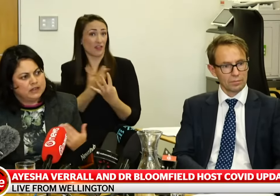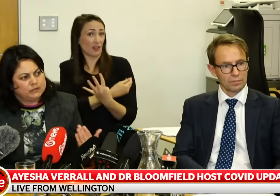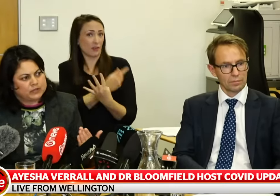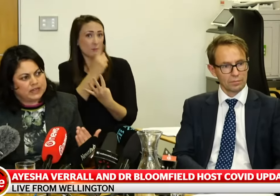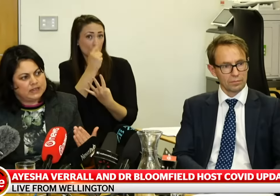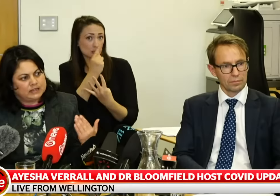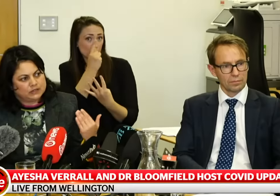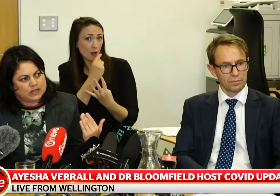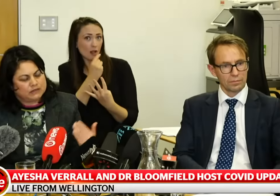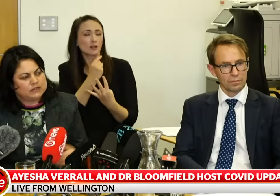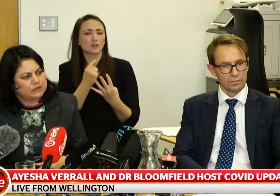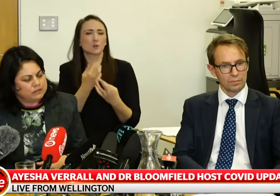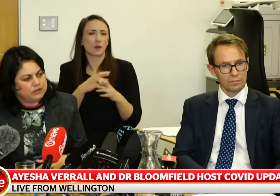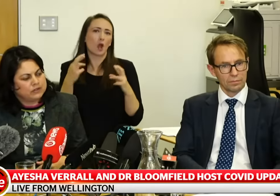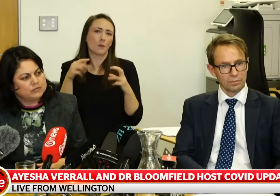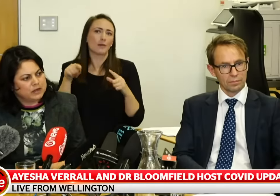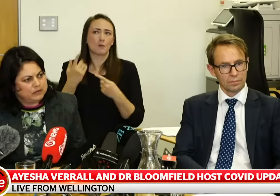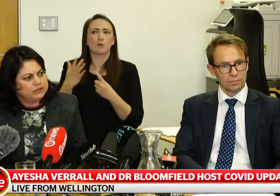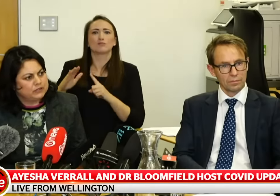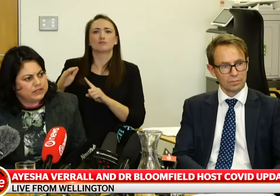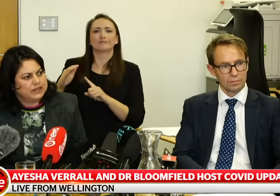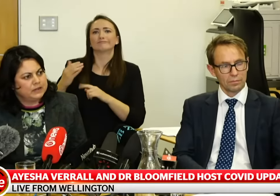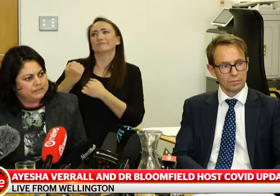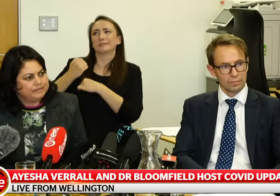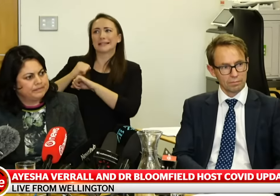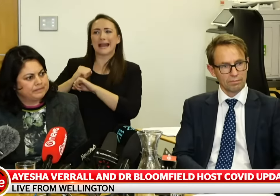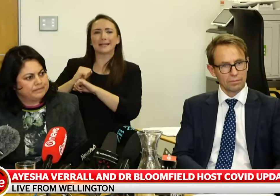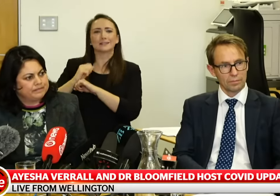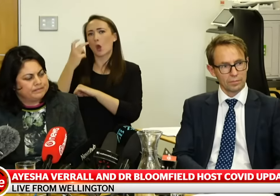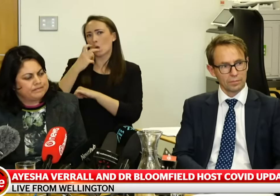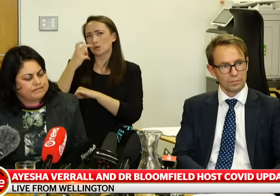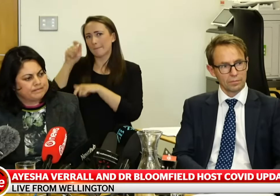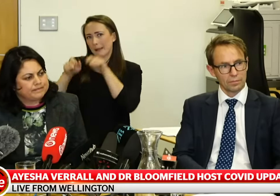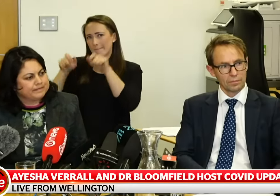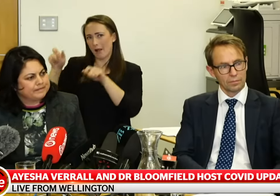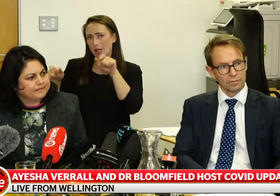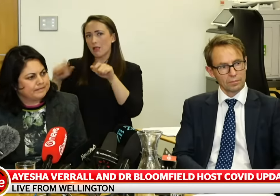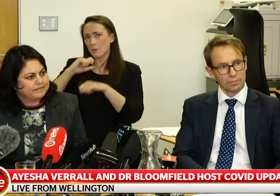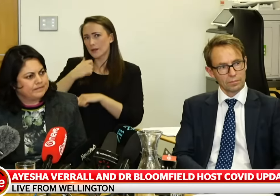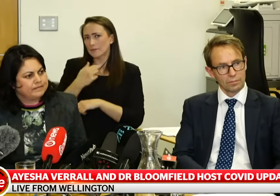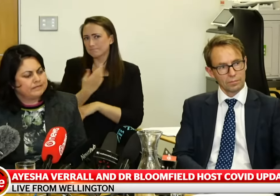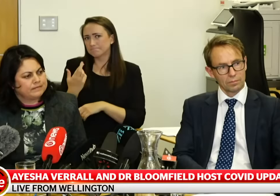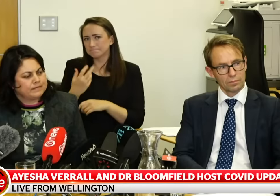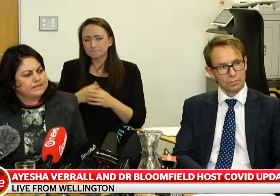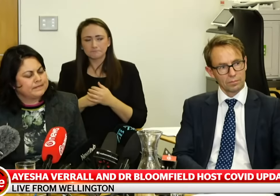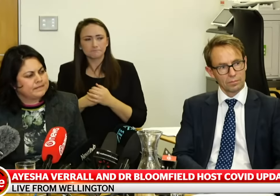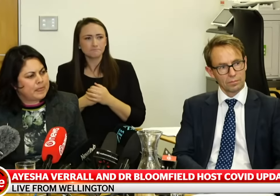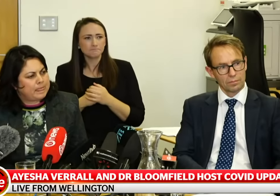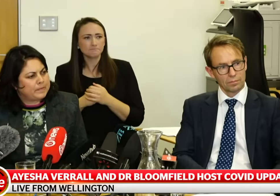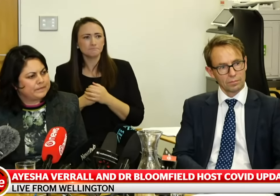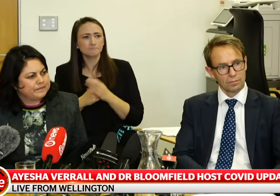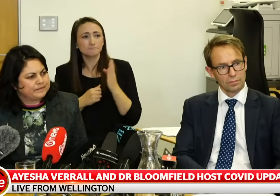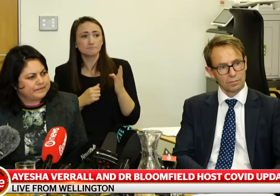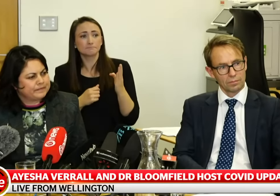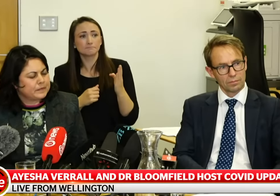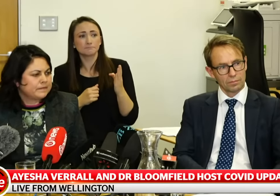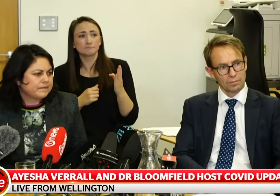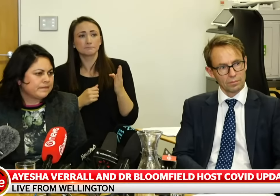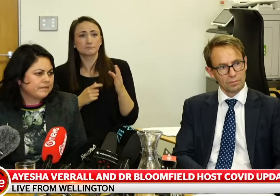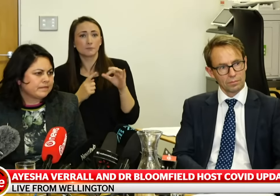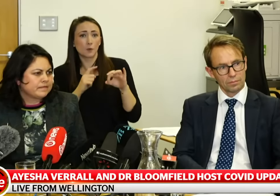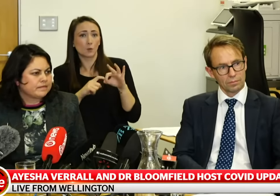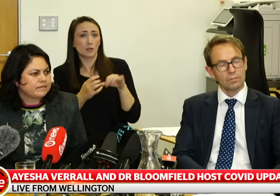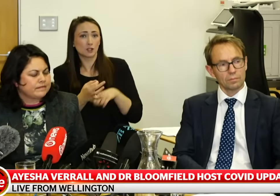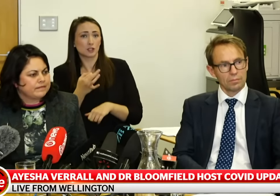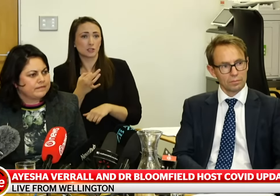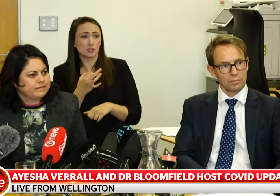protection for seniors whose coverage from the third dose might be reducing now. Do you think that case trending down is that's reflective of